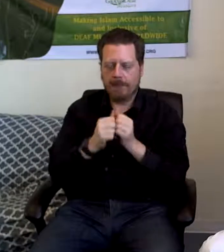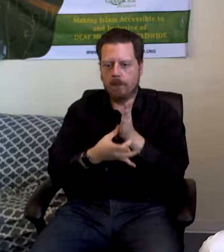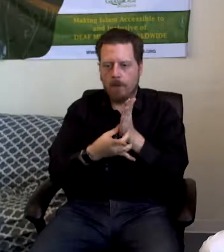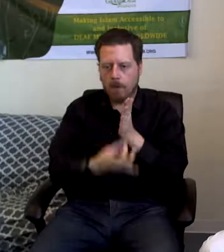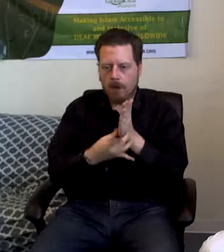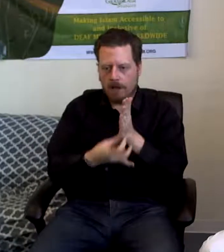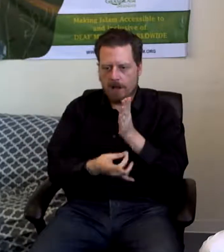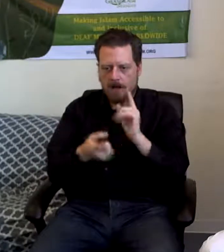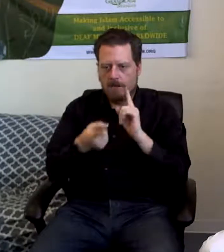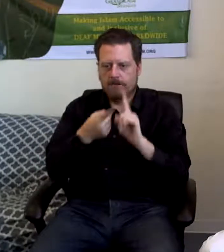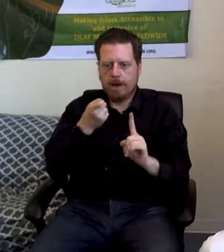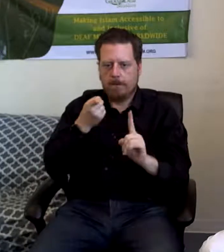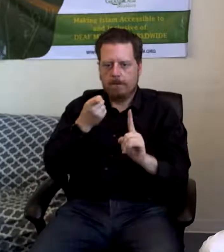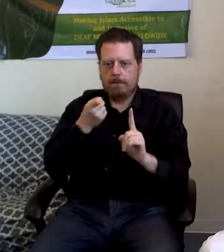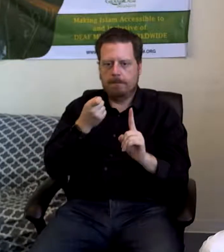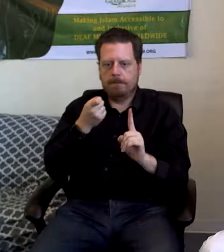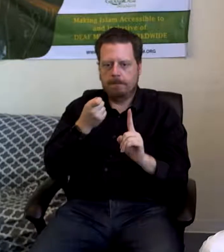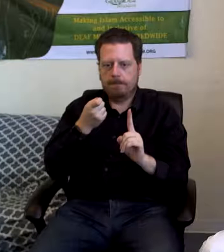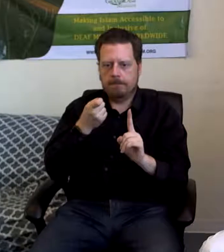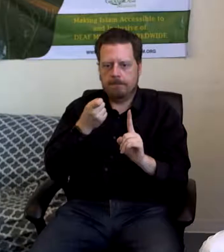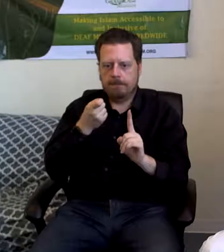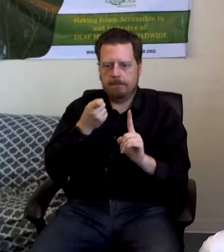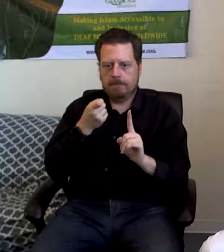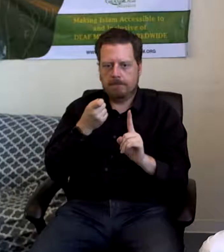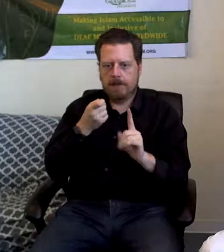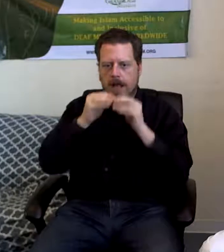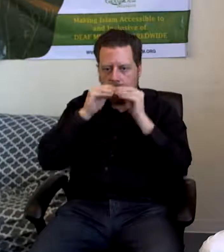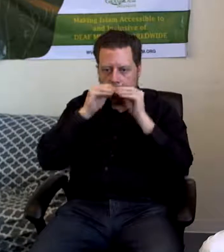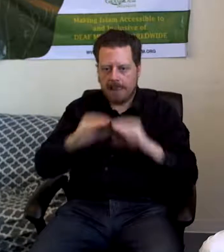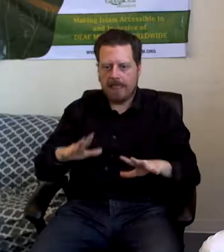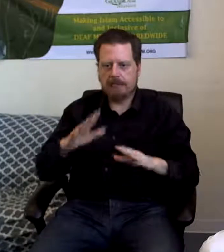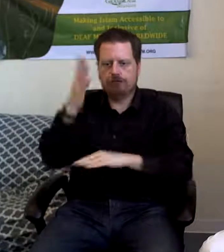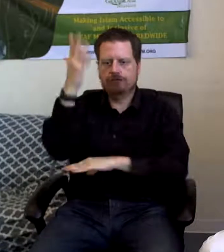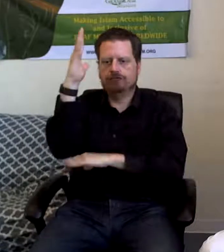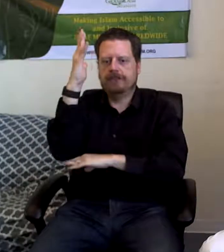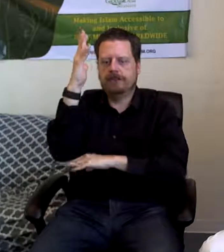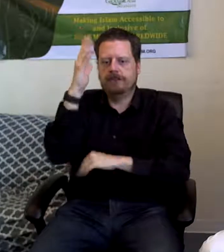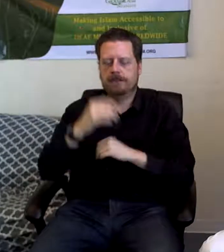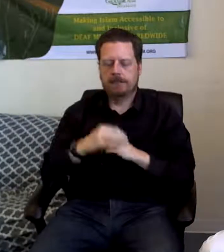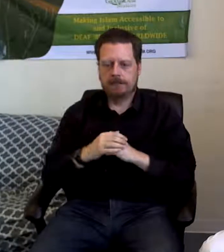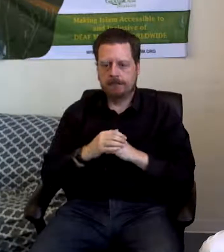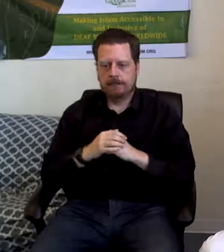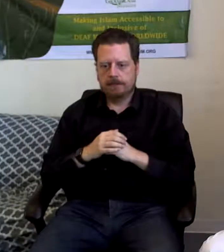oil from a blessed tree,